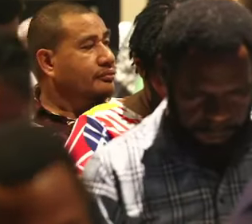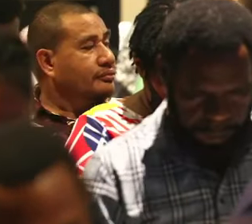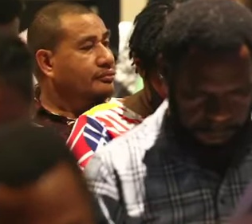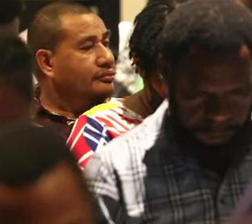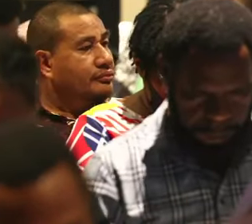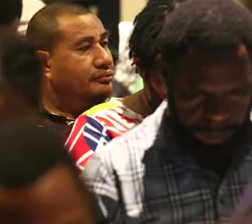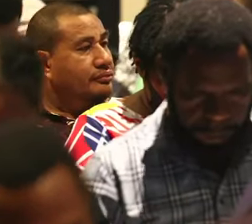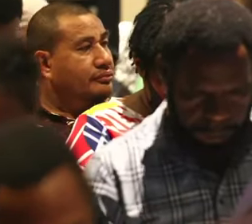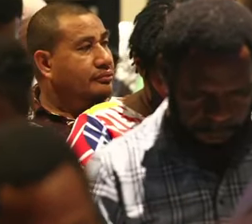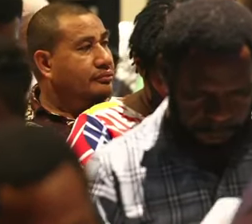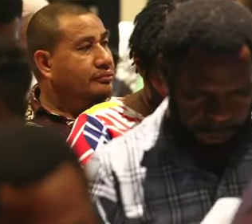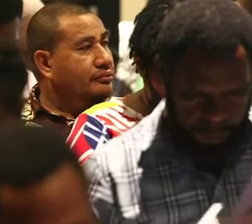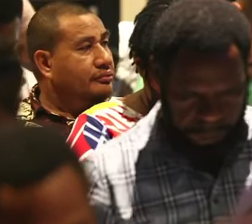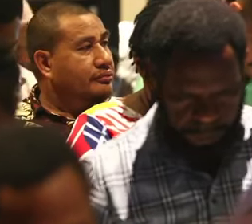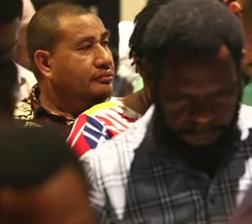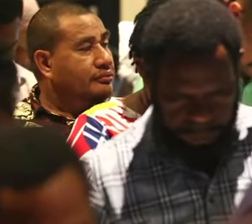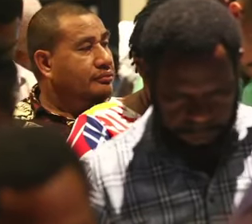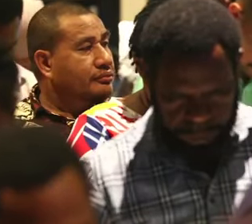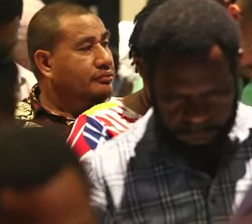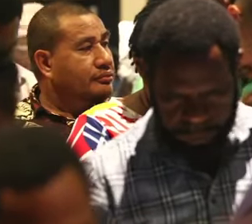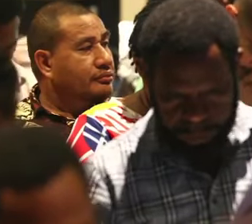Mr. Simon Asi from